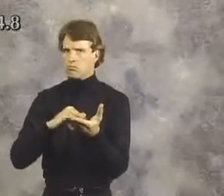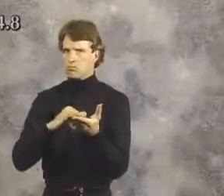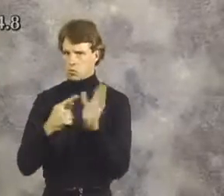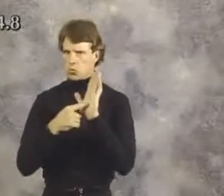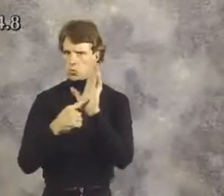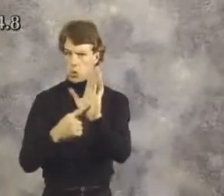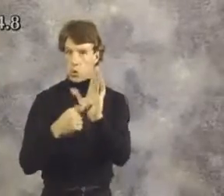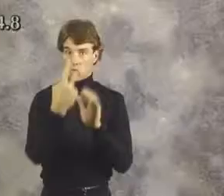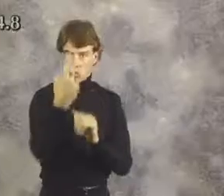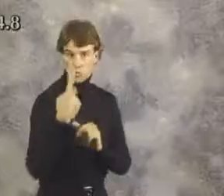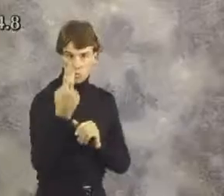together.